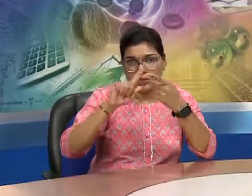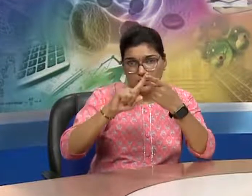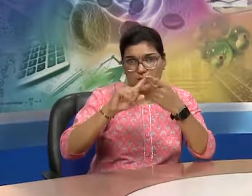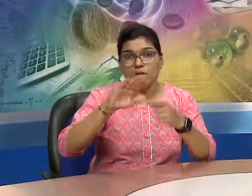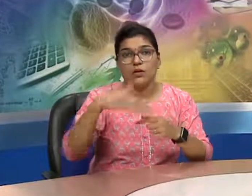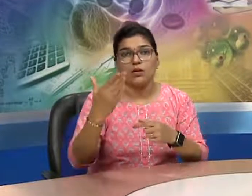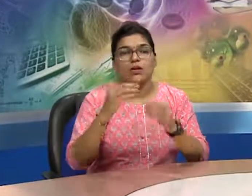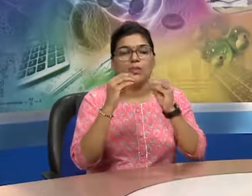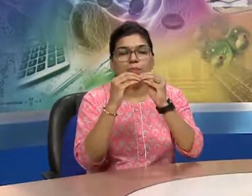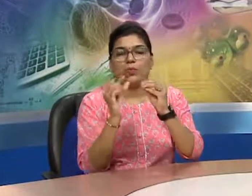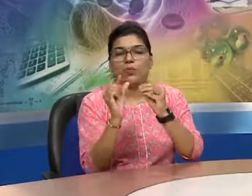The